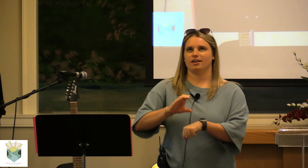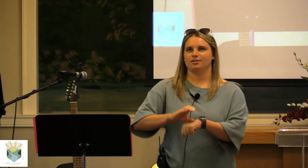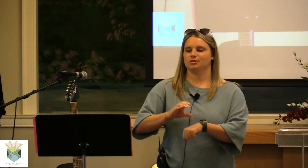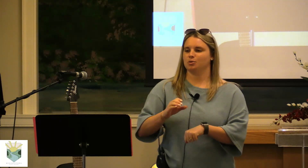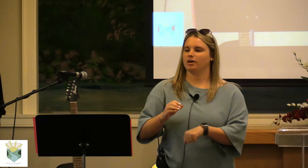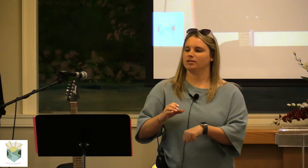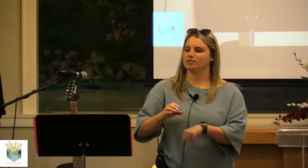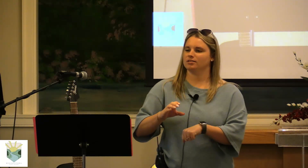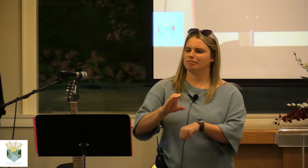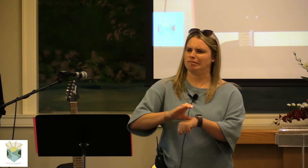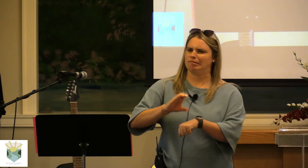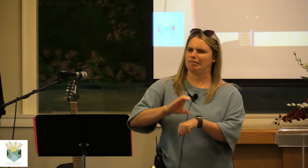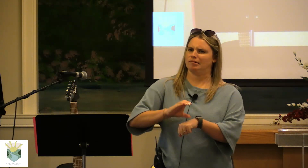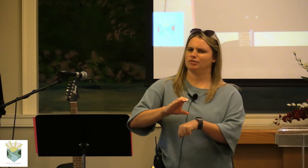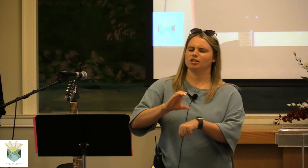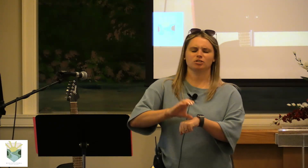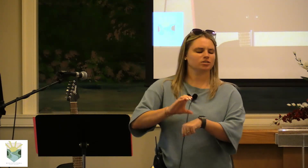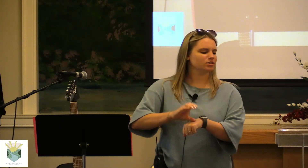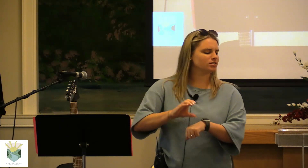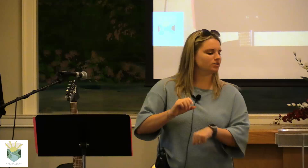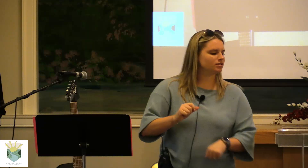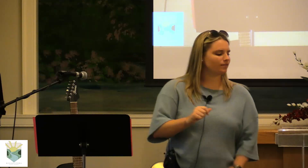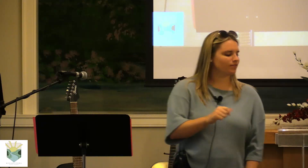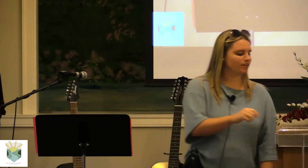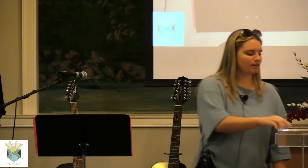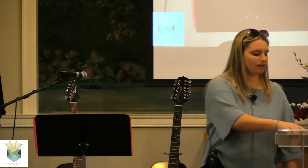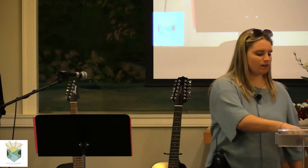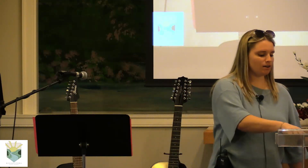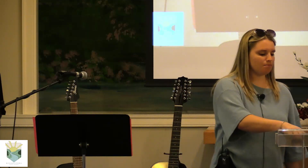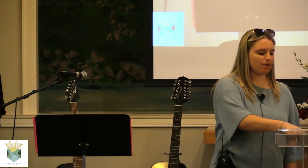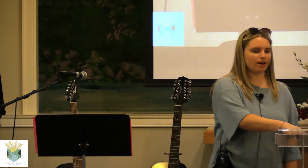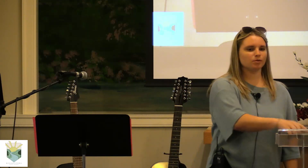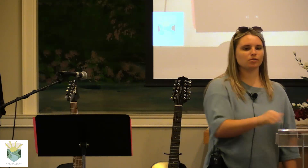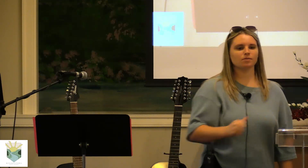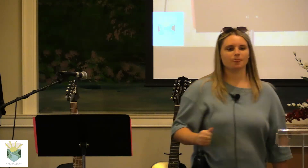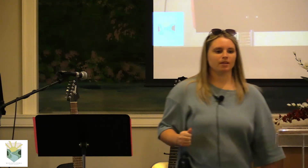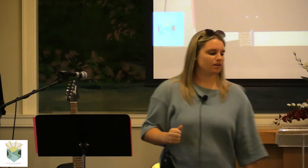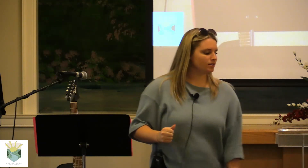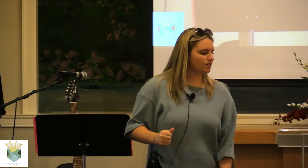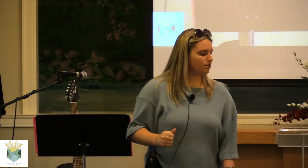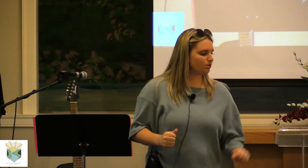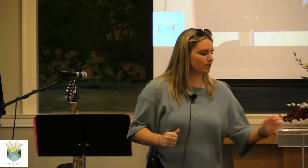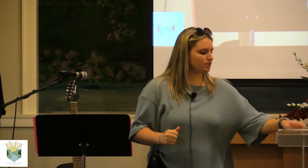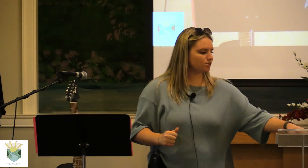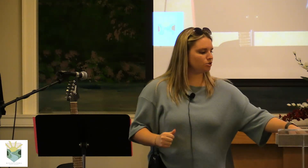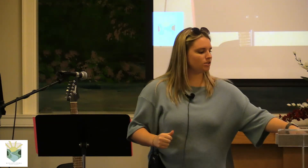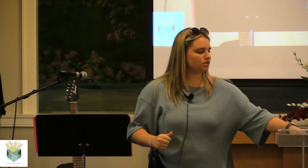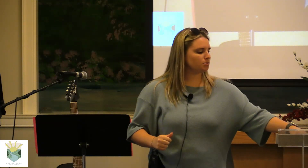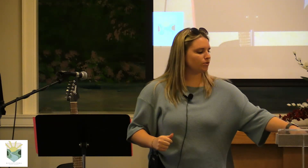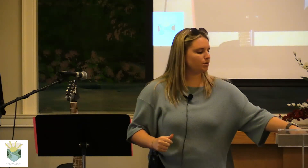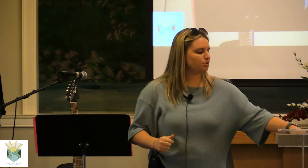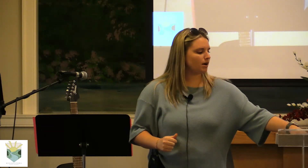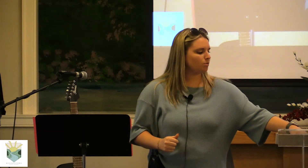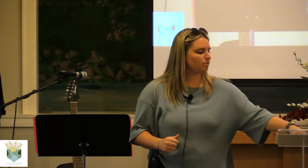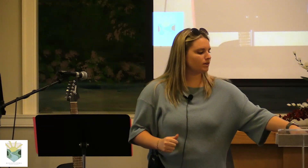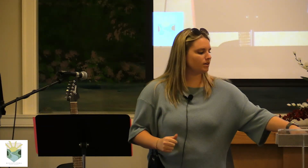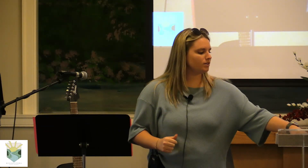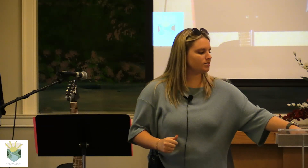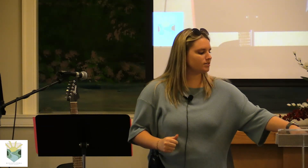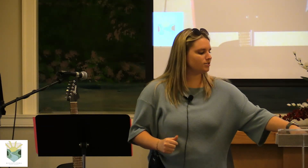it twice. Church. Yeah. Bible. So let's do Jesus before we do Bible because